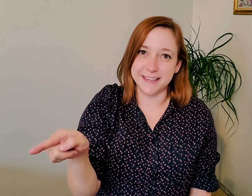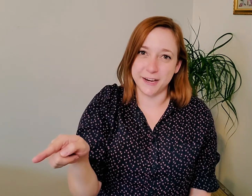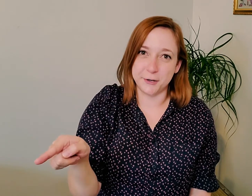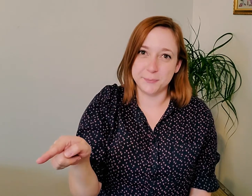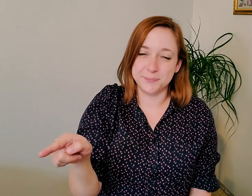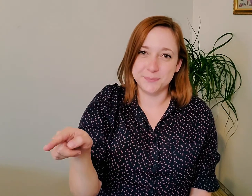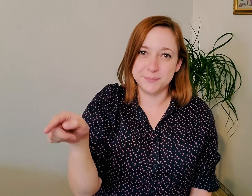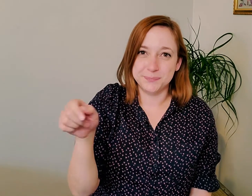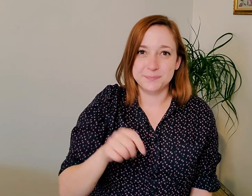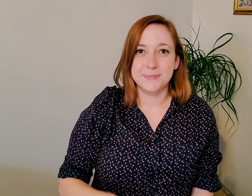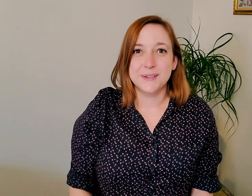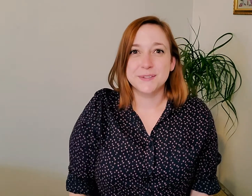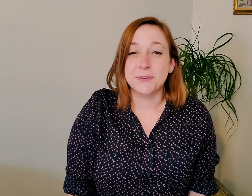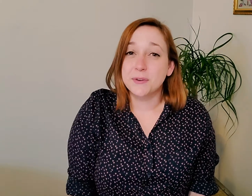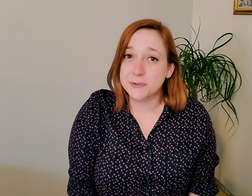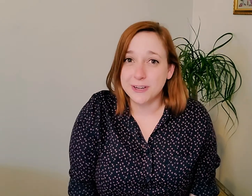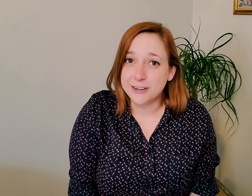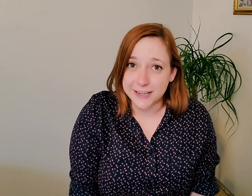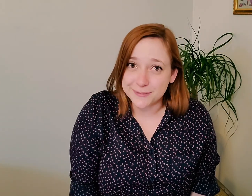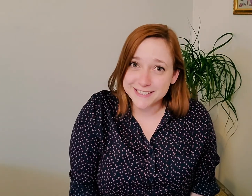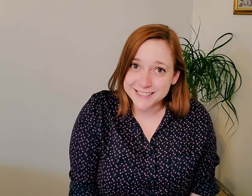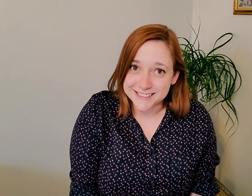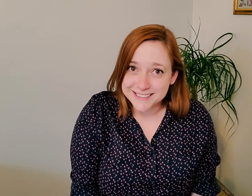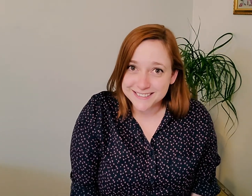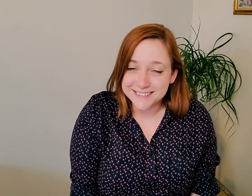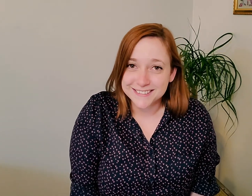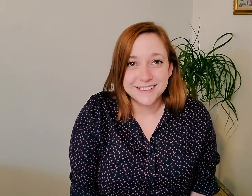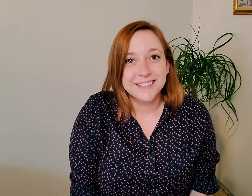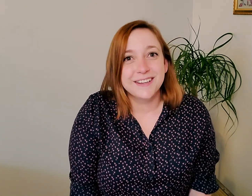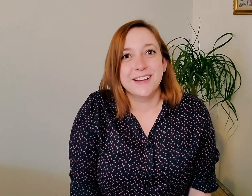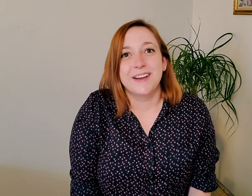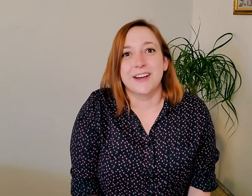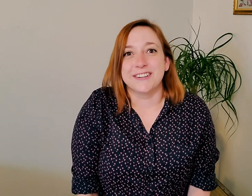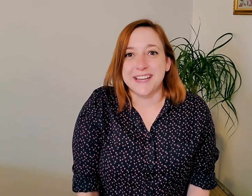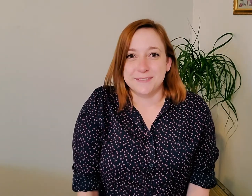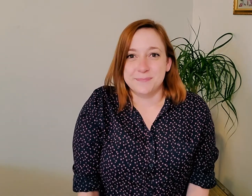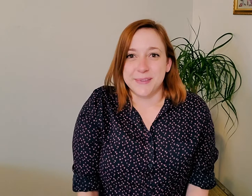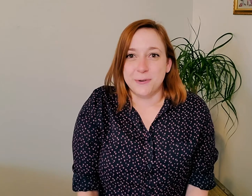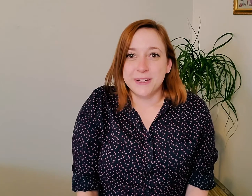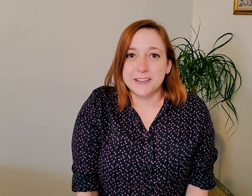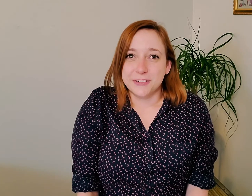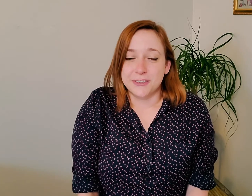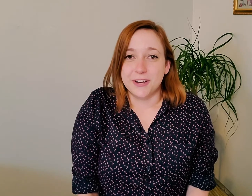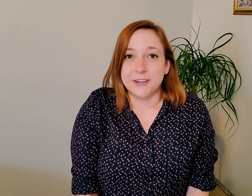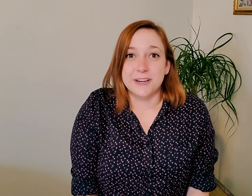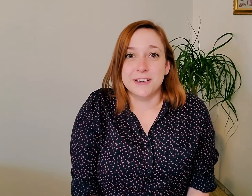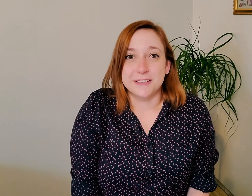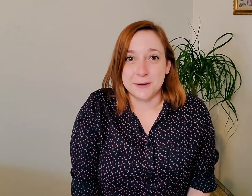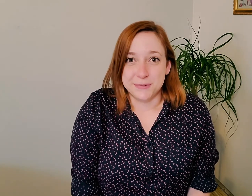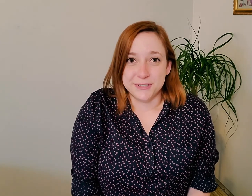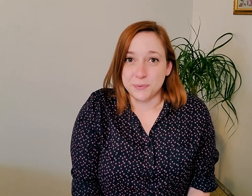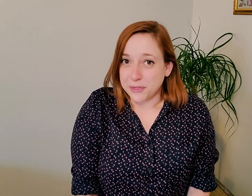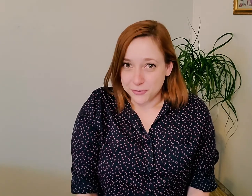air. So those were our ABCs. All right, now we're going to learn our numbers 1 through